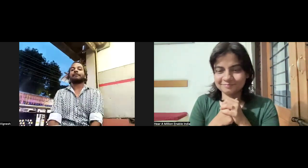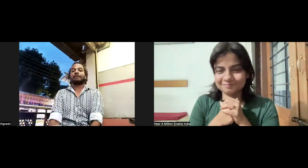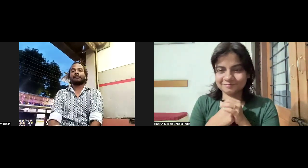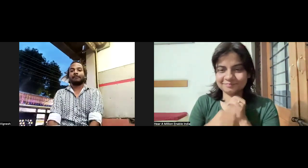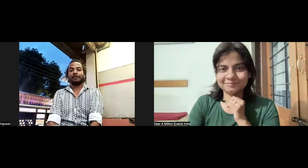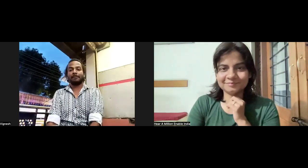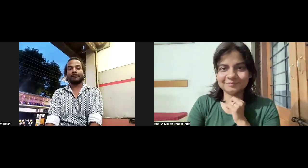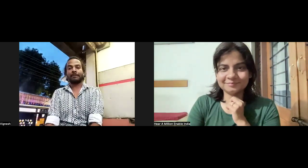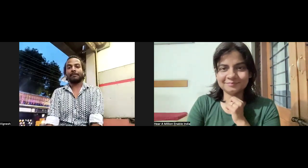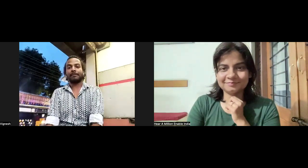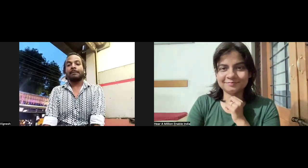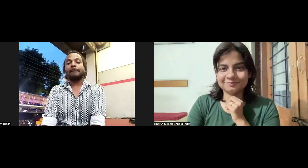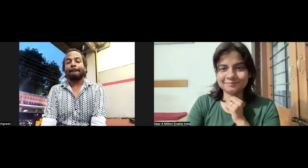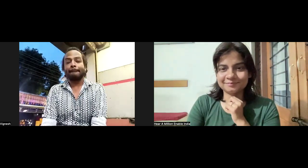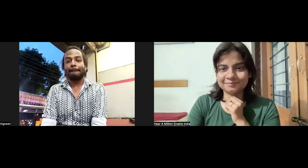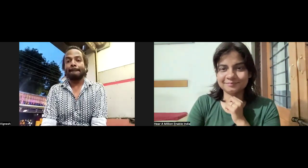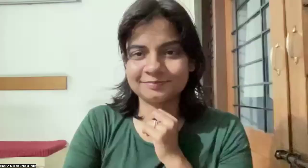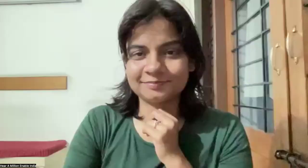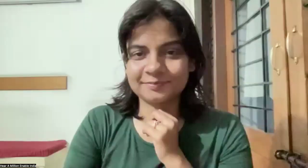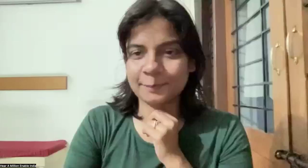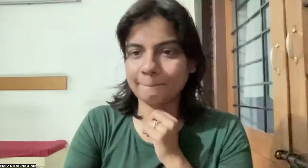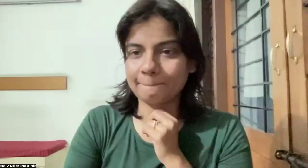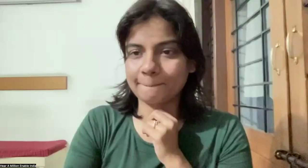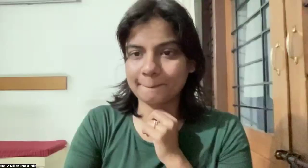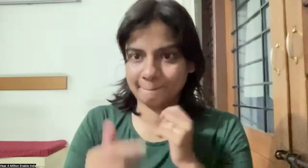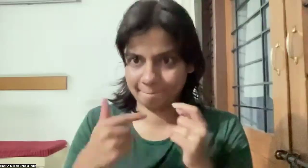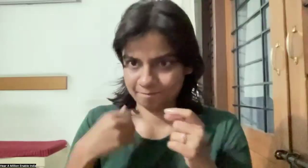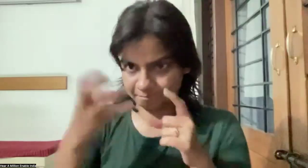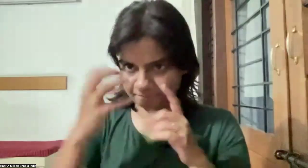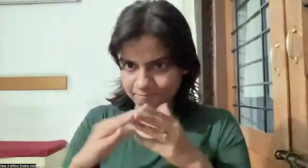about or add?